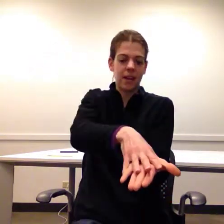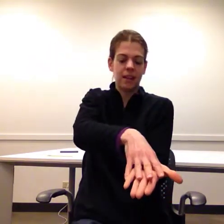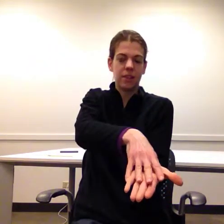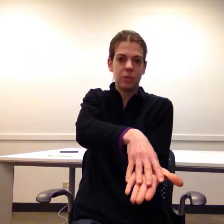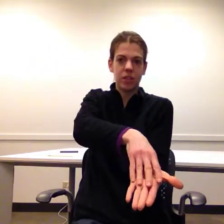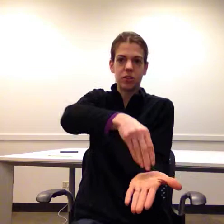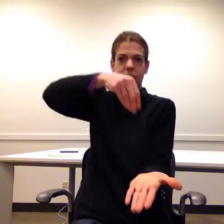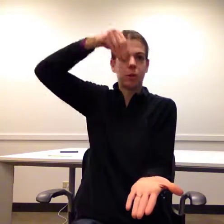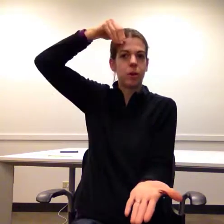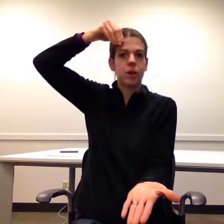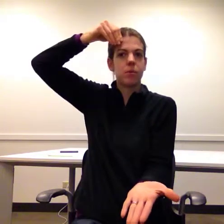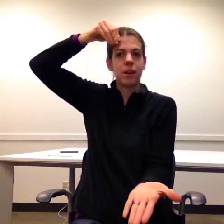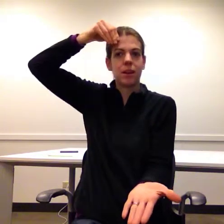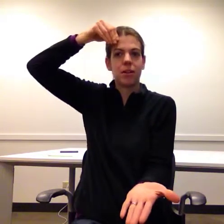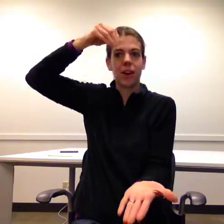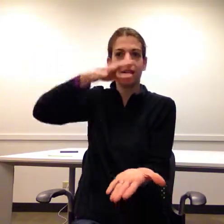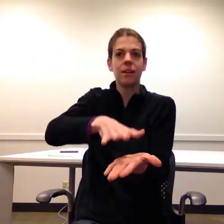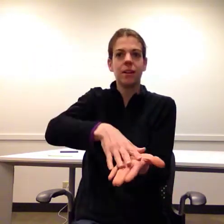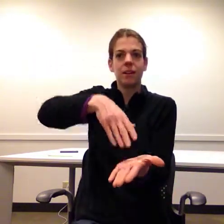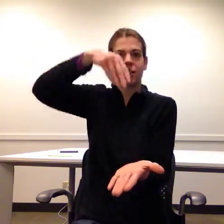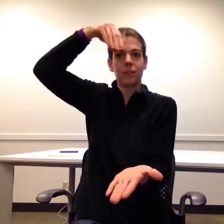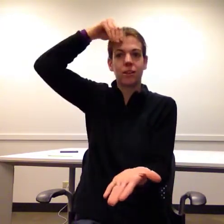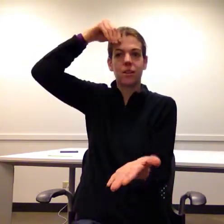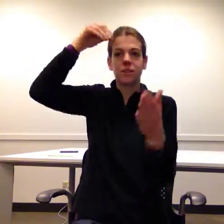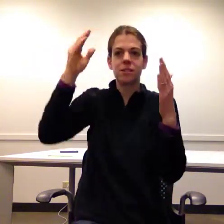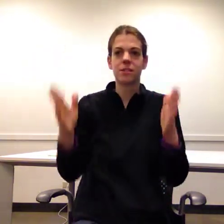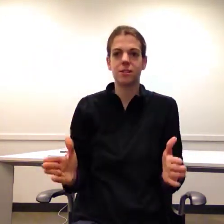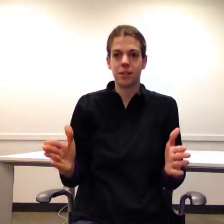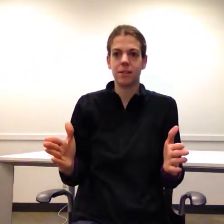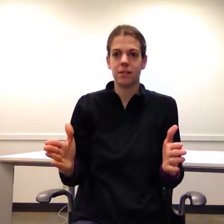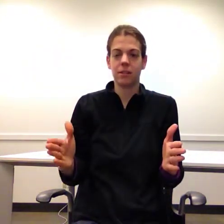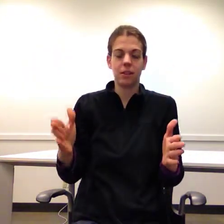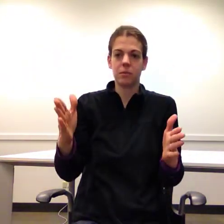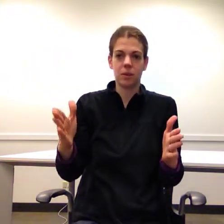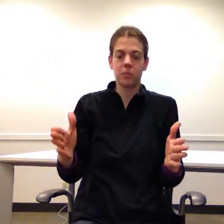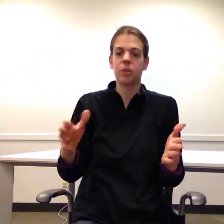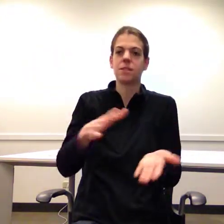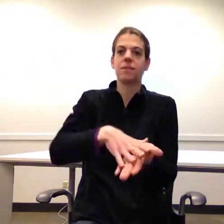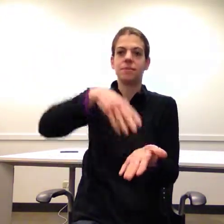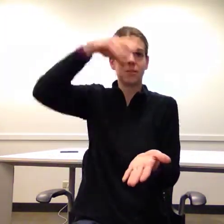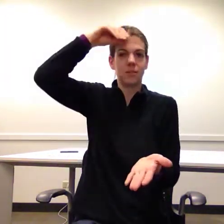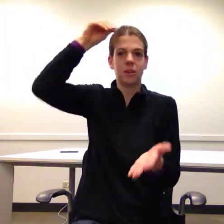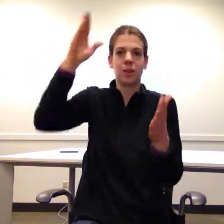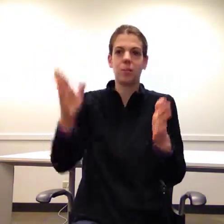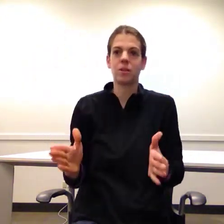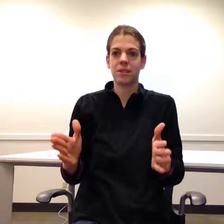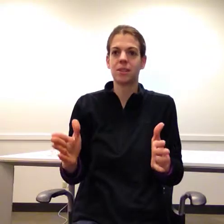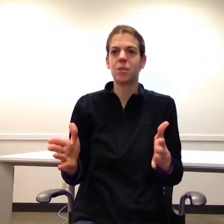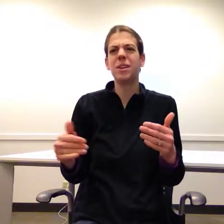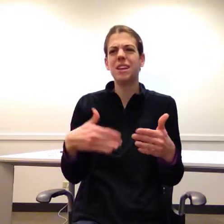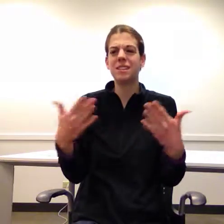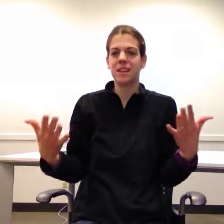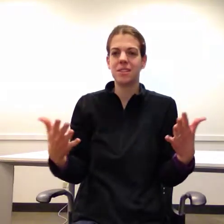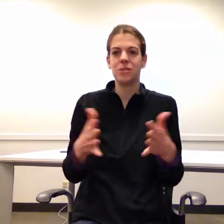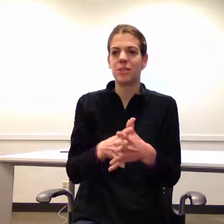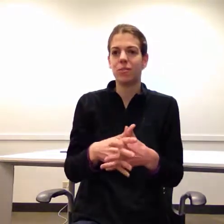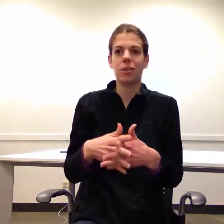the information from a book and putting it in your head. Learn student, or learn person, so learning person. So many of the signs you see for